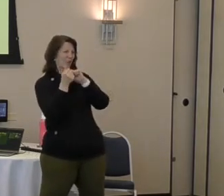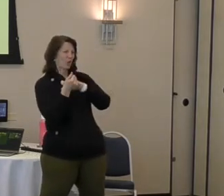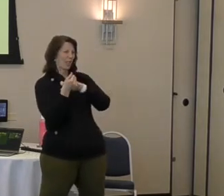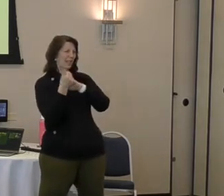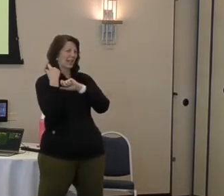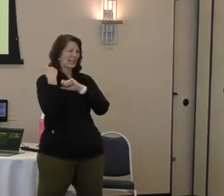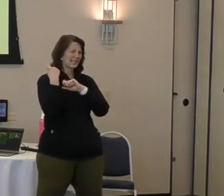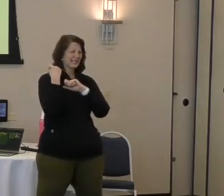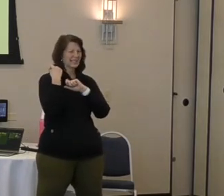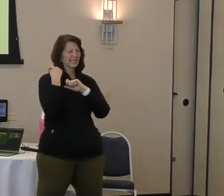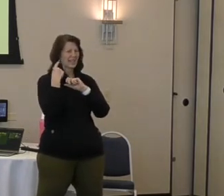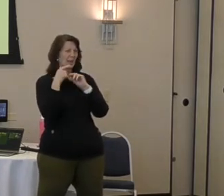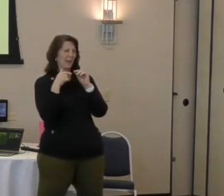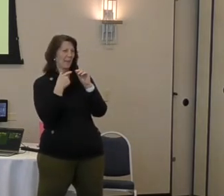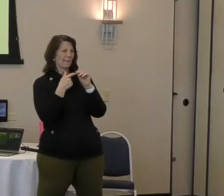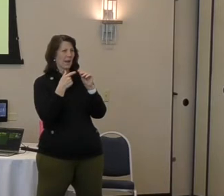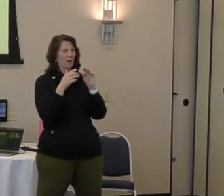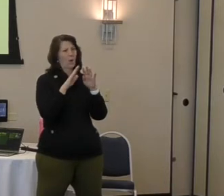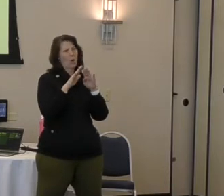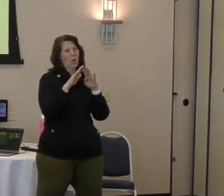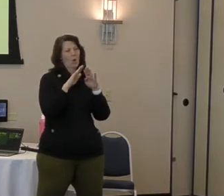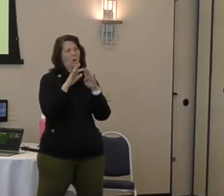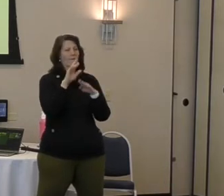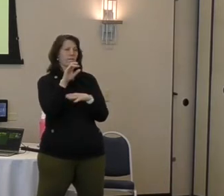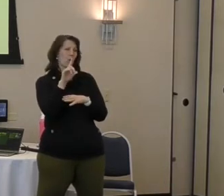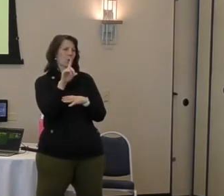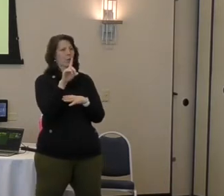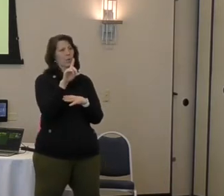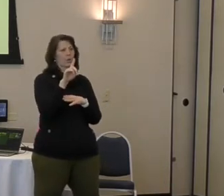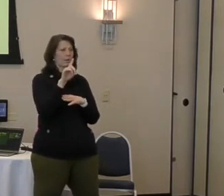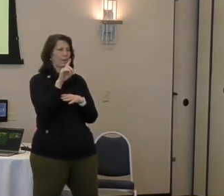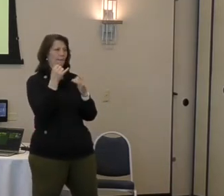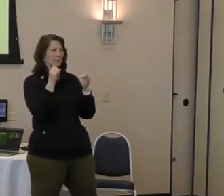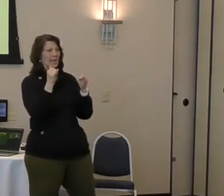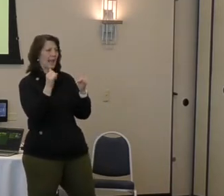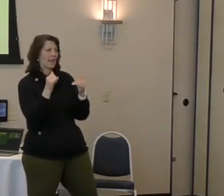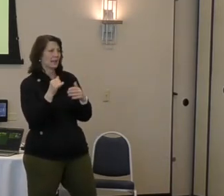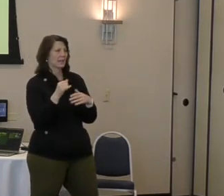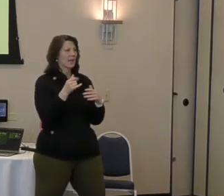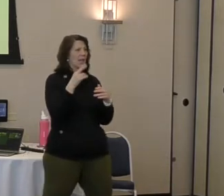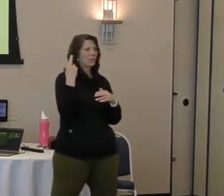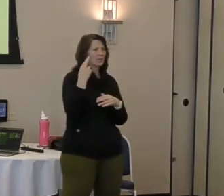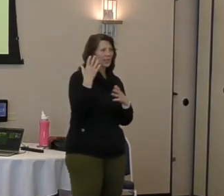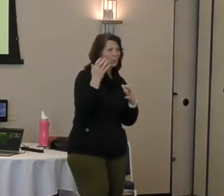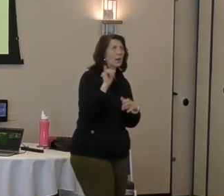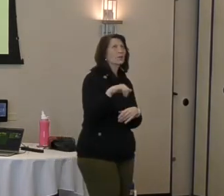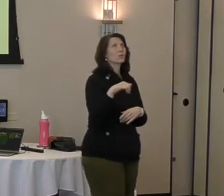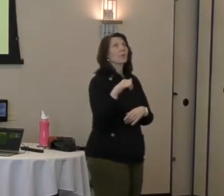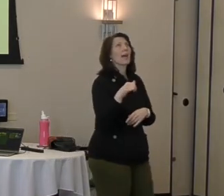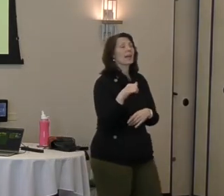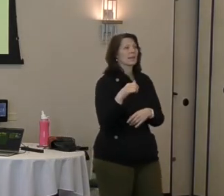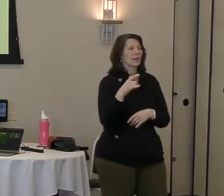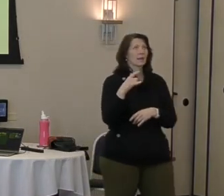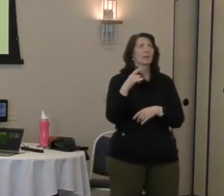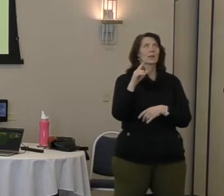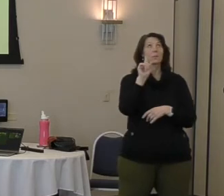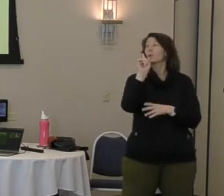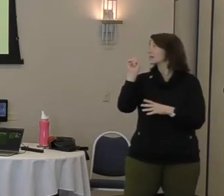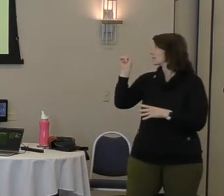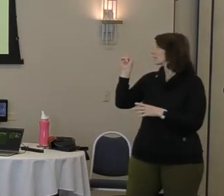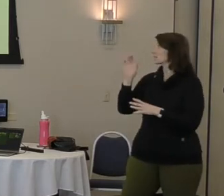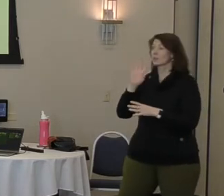around open forward play, so forward play in the loose. And the reason I wanted to do that is, and we'll get to this in a minute,